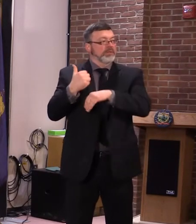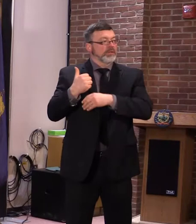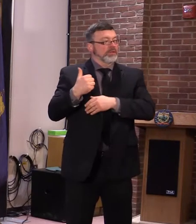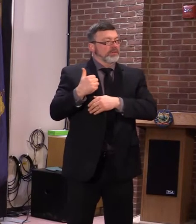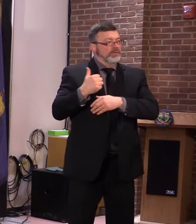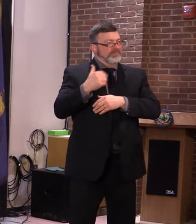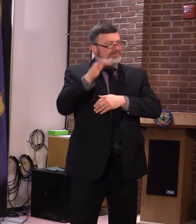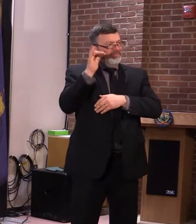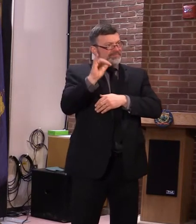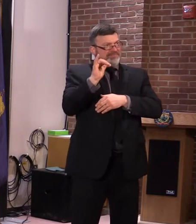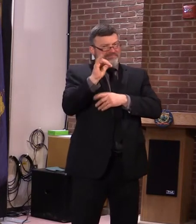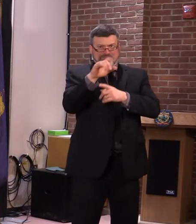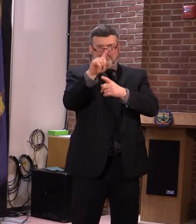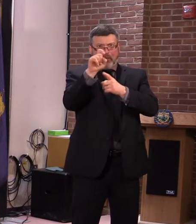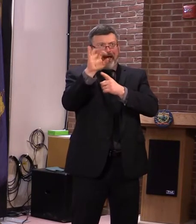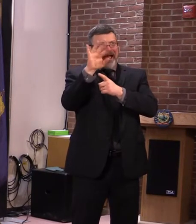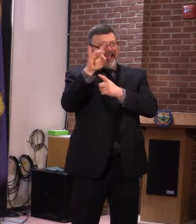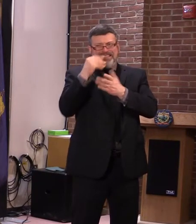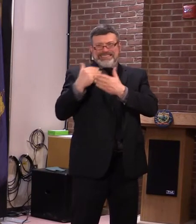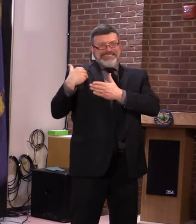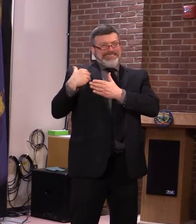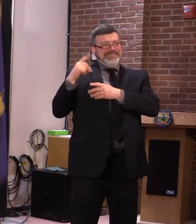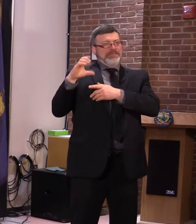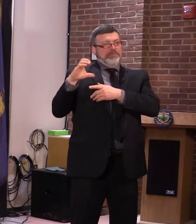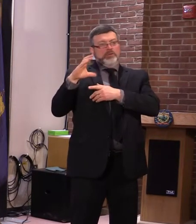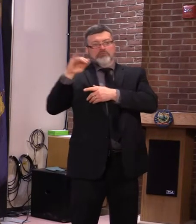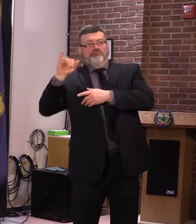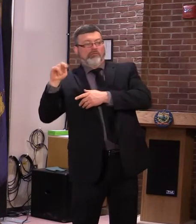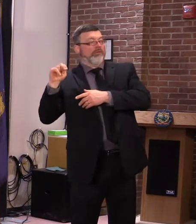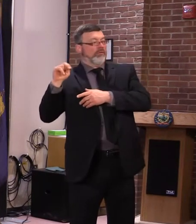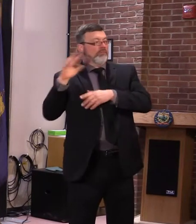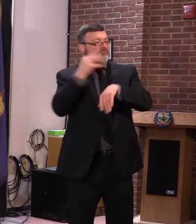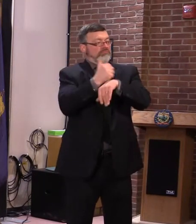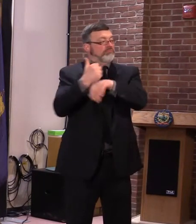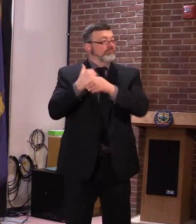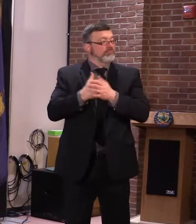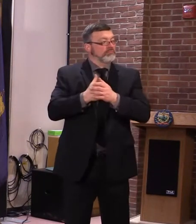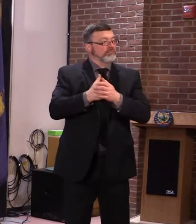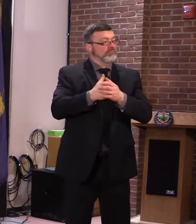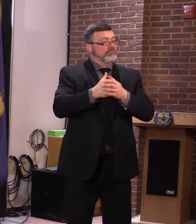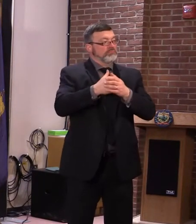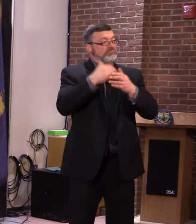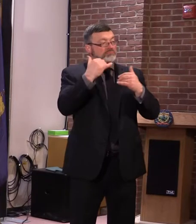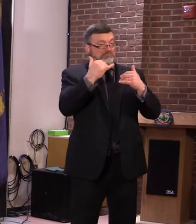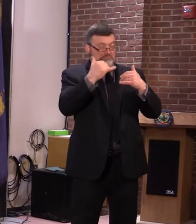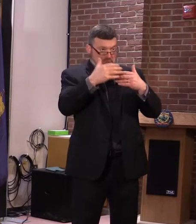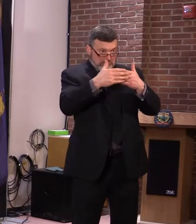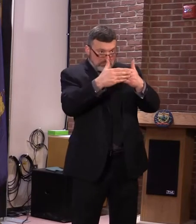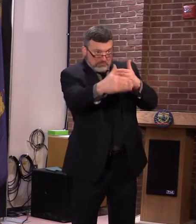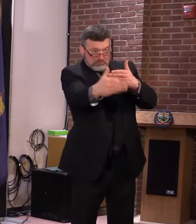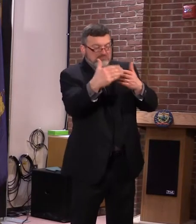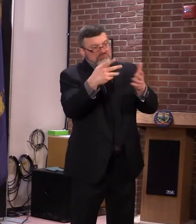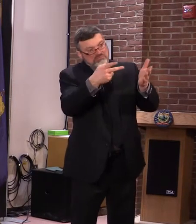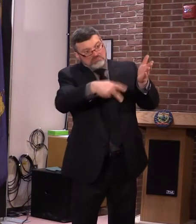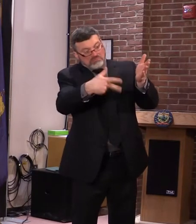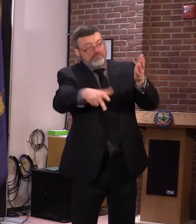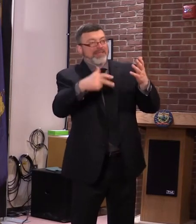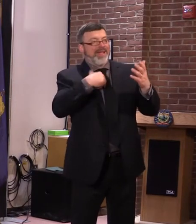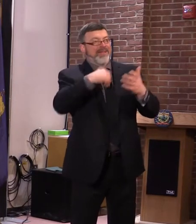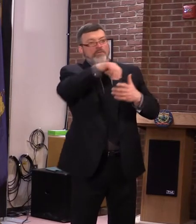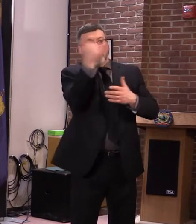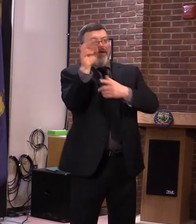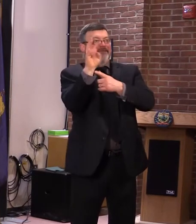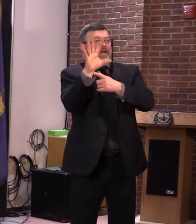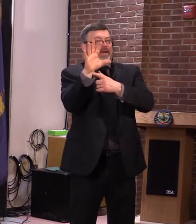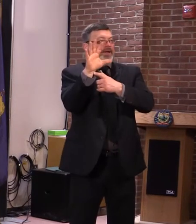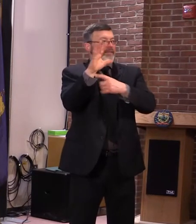far. We currently have 65 clinics planned through the end of February, and we're adding more every day.